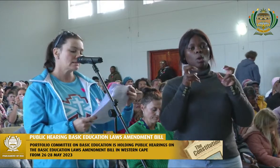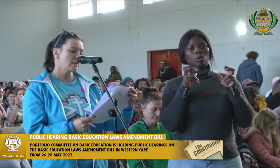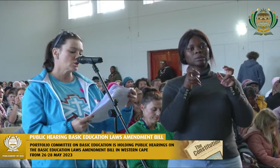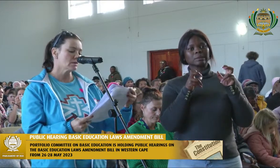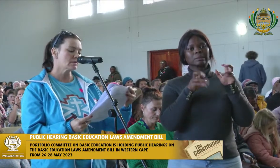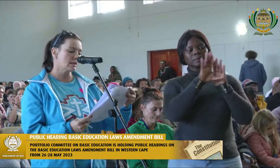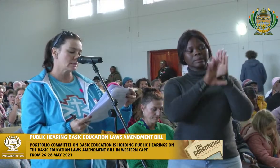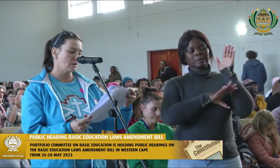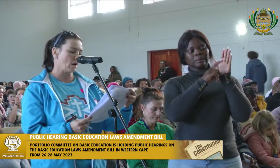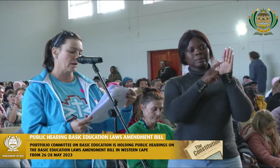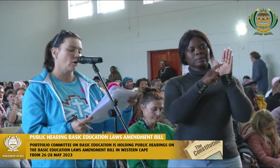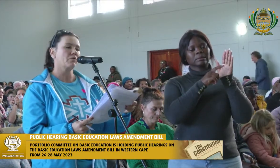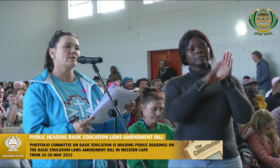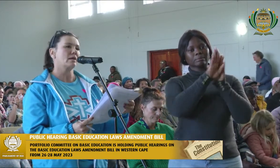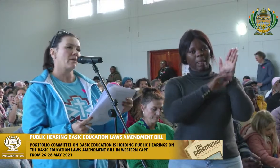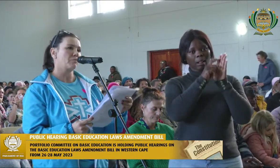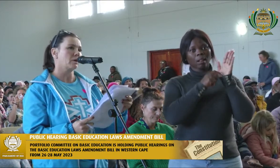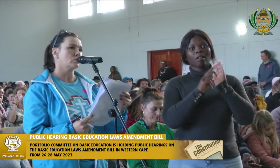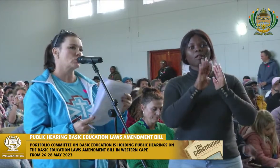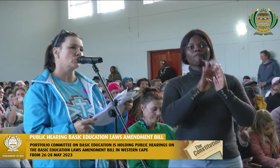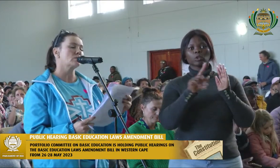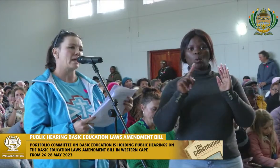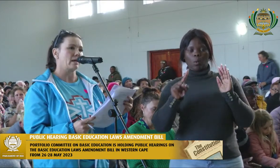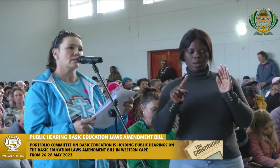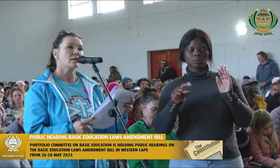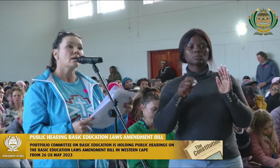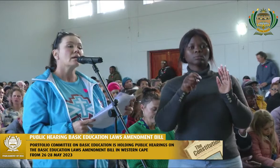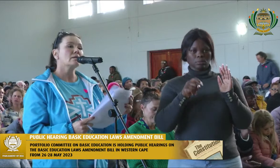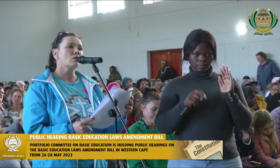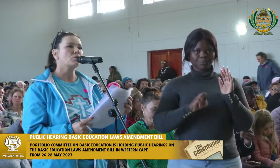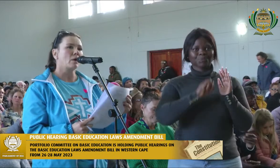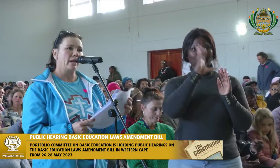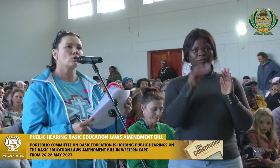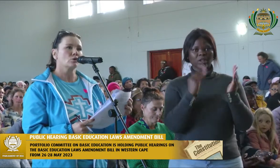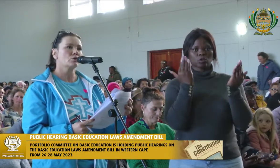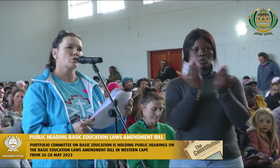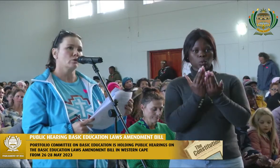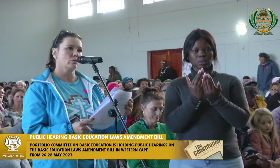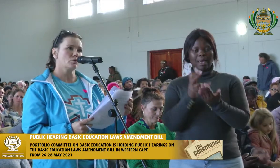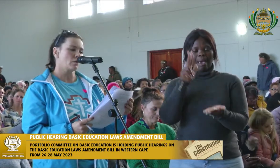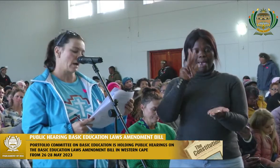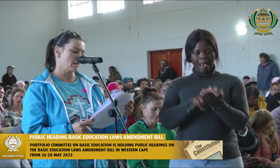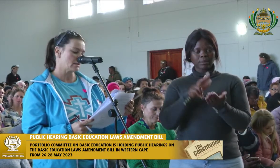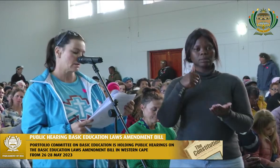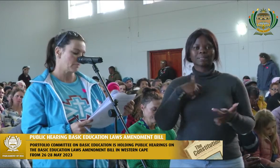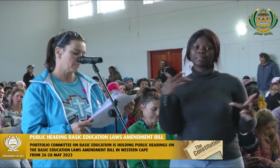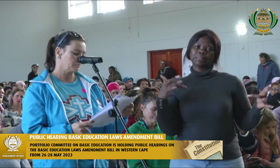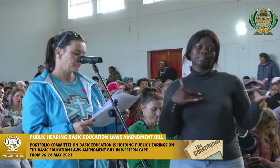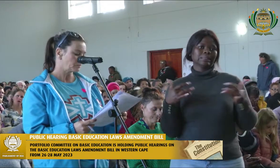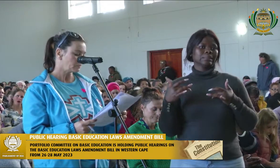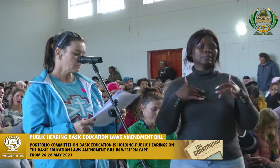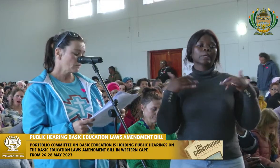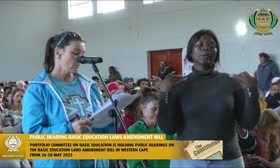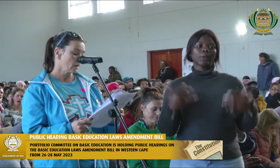amends Section 61 of the South African Schools Act is of great concern to us.